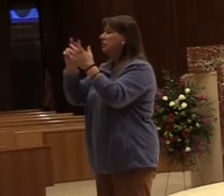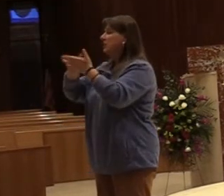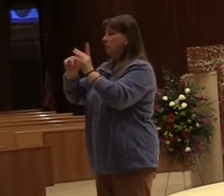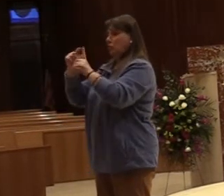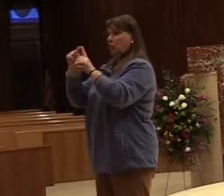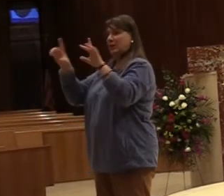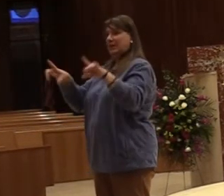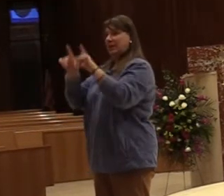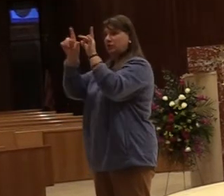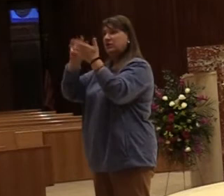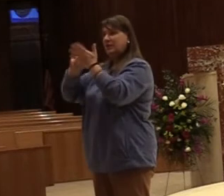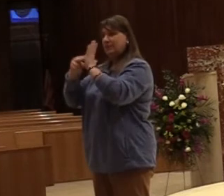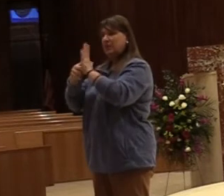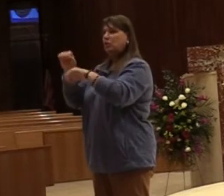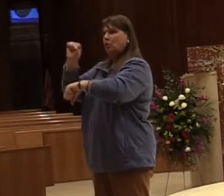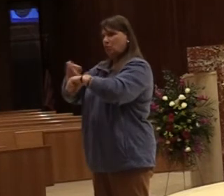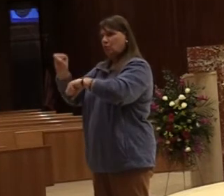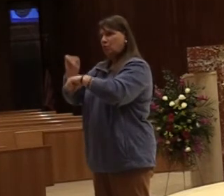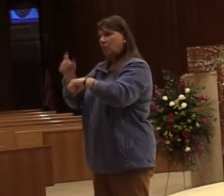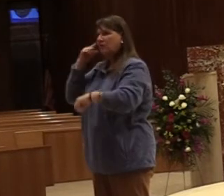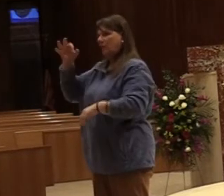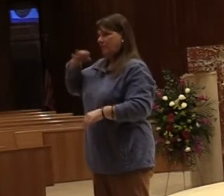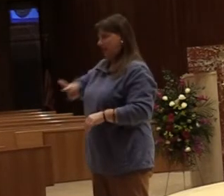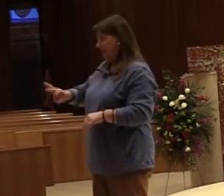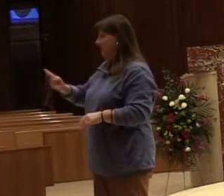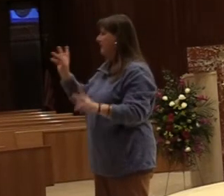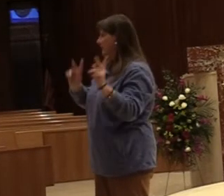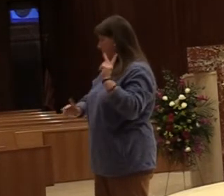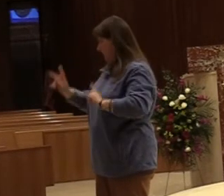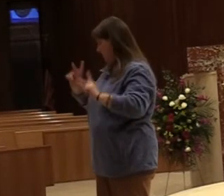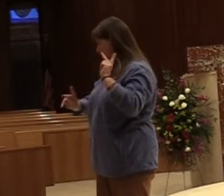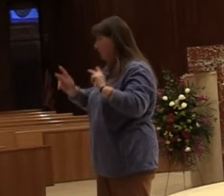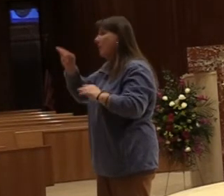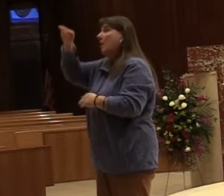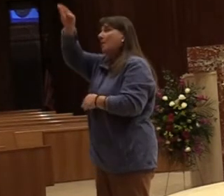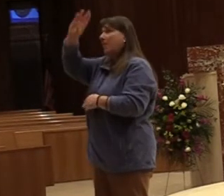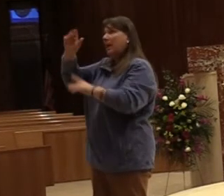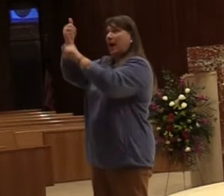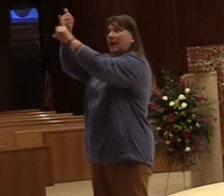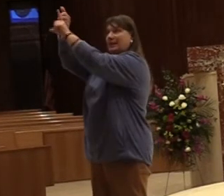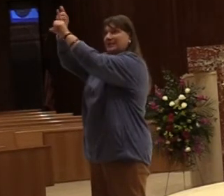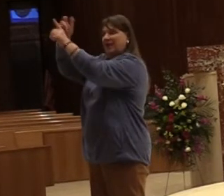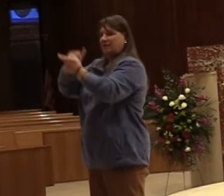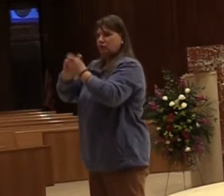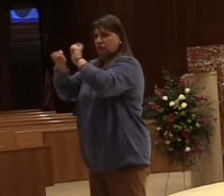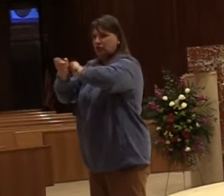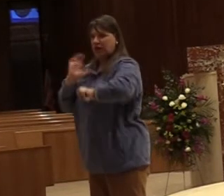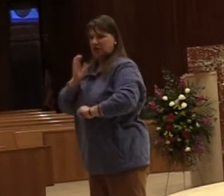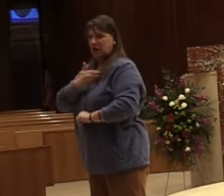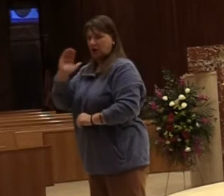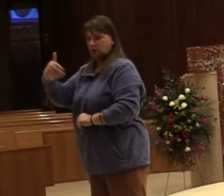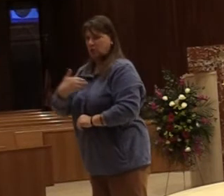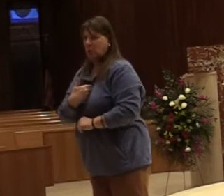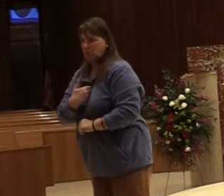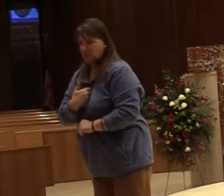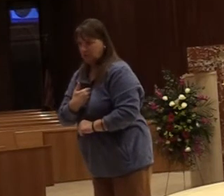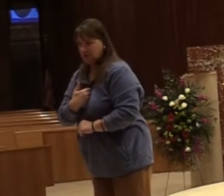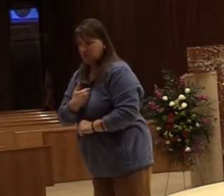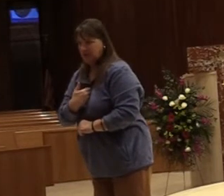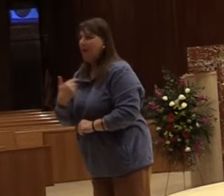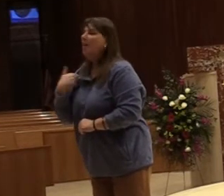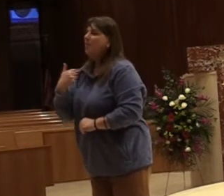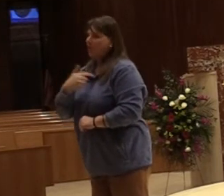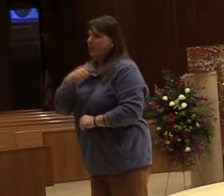of the people. And so God is the one who does the work. God is the one that transforms our souls. But He always does that with